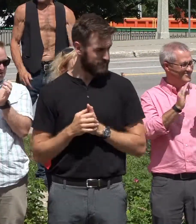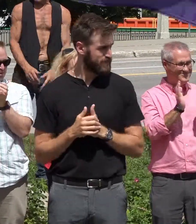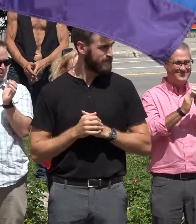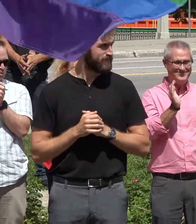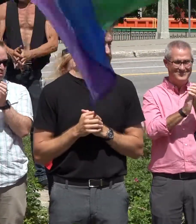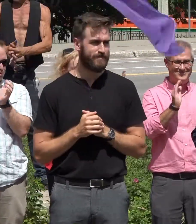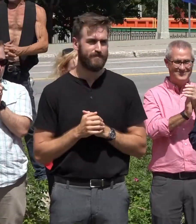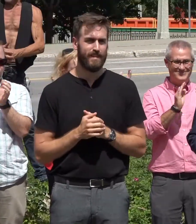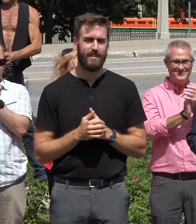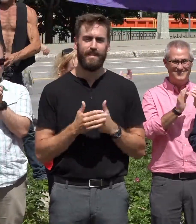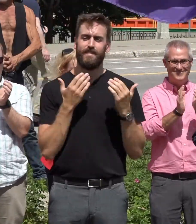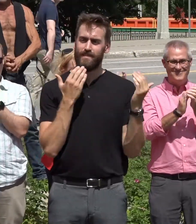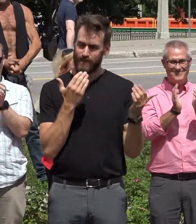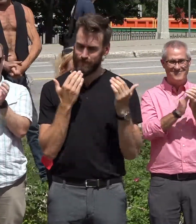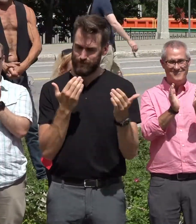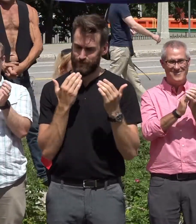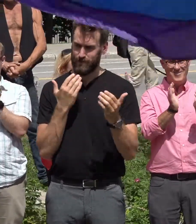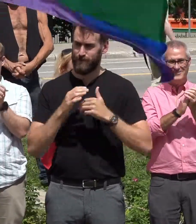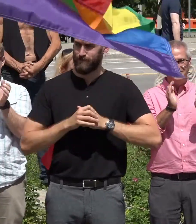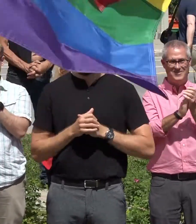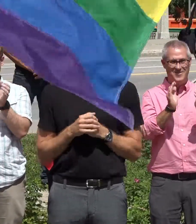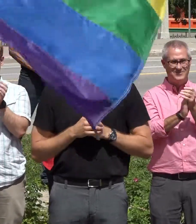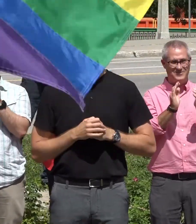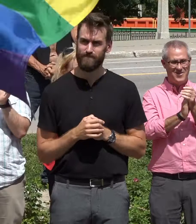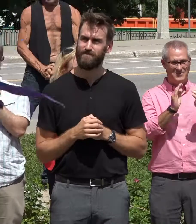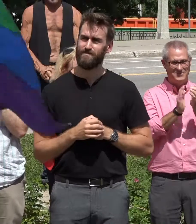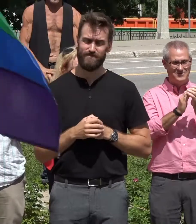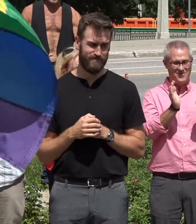Thank you very much, Leslie.